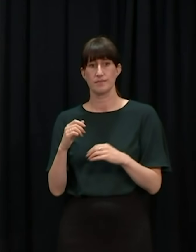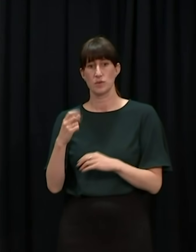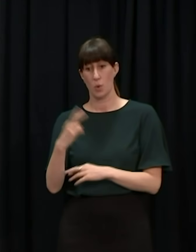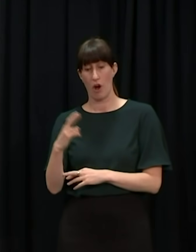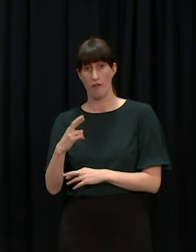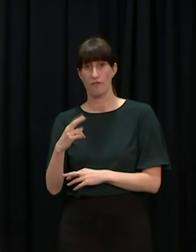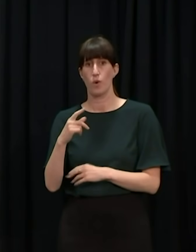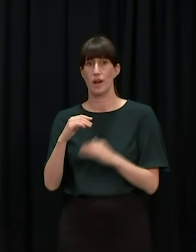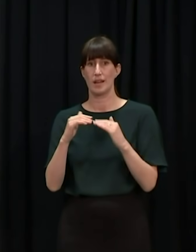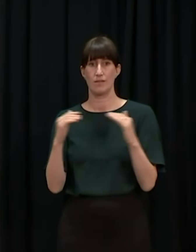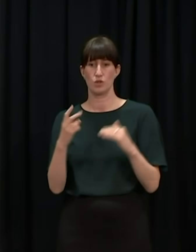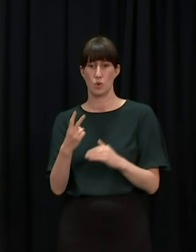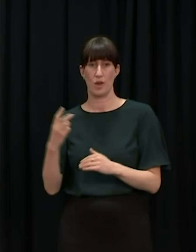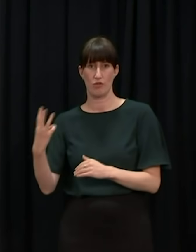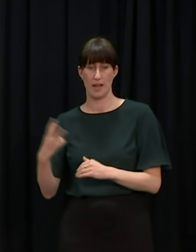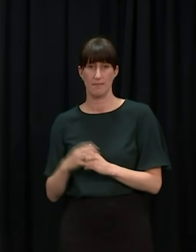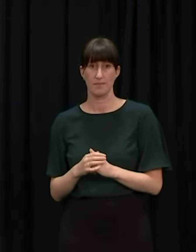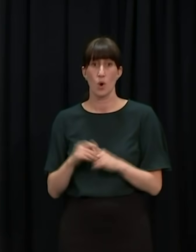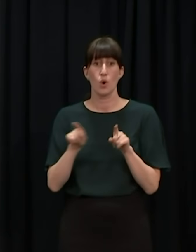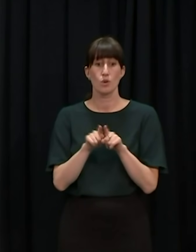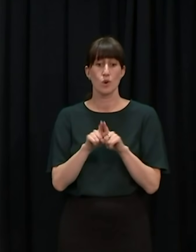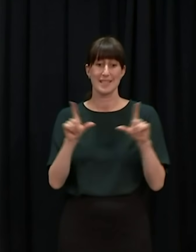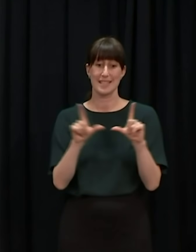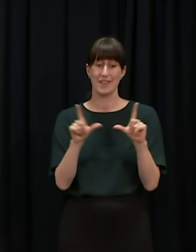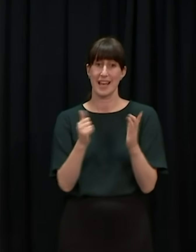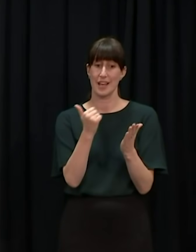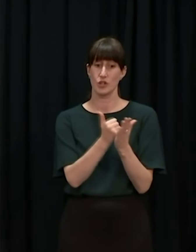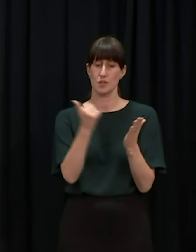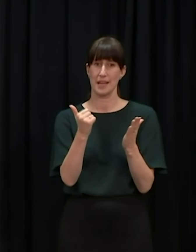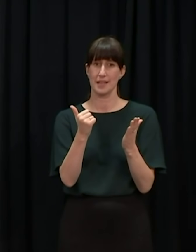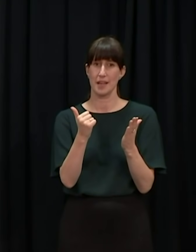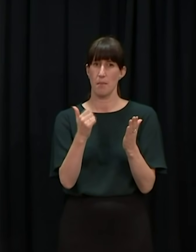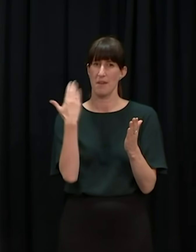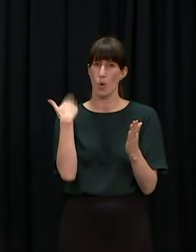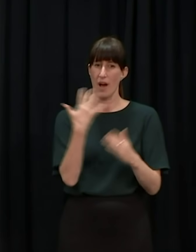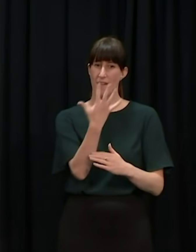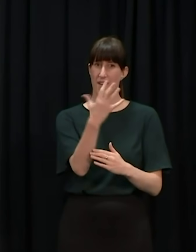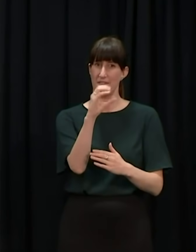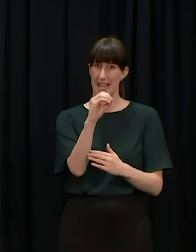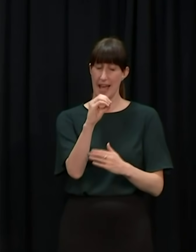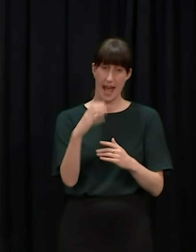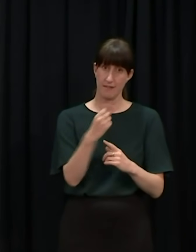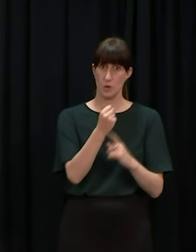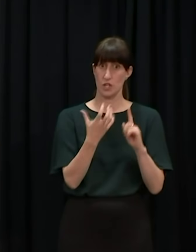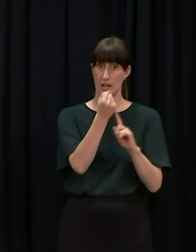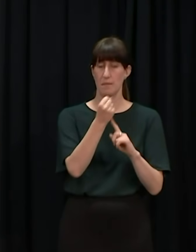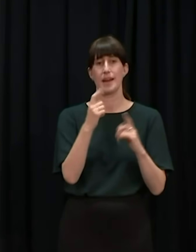also further adjusting the threshold for certificate endorsement to 44 credits at merit or excellence level, rather than